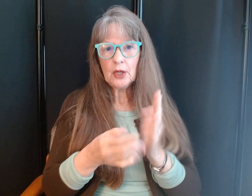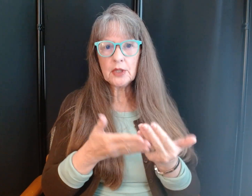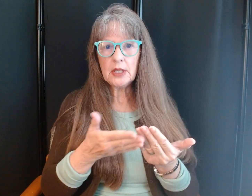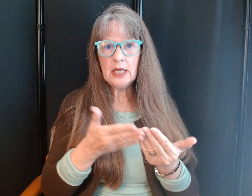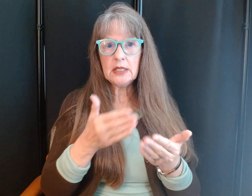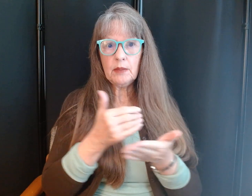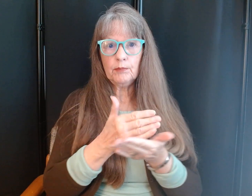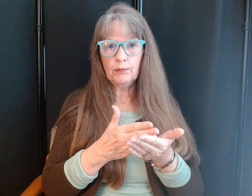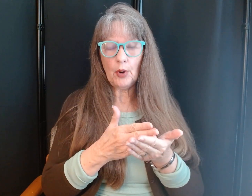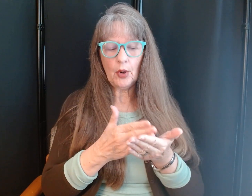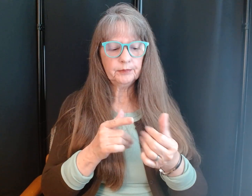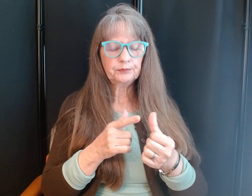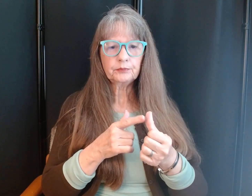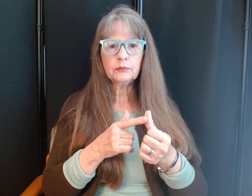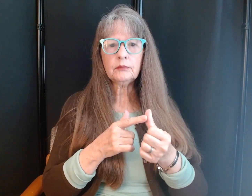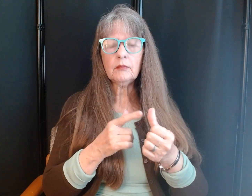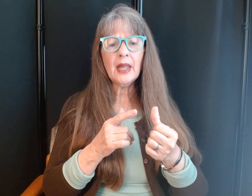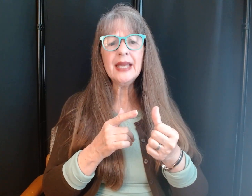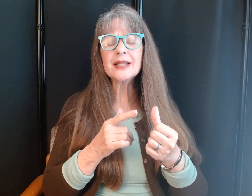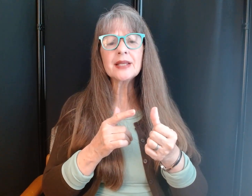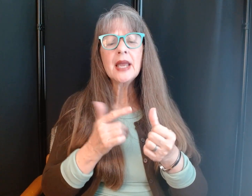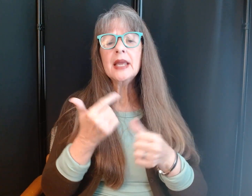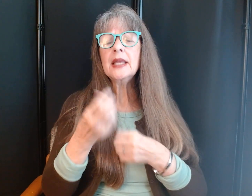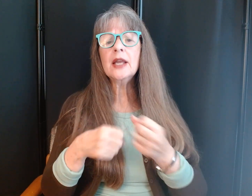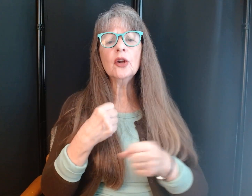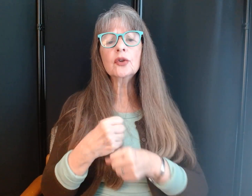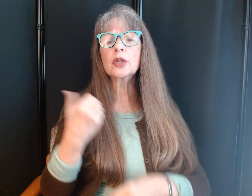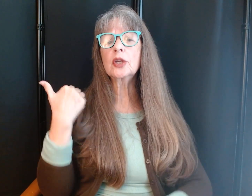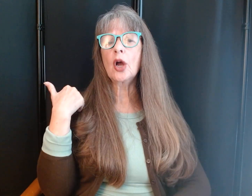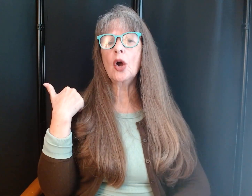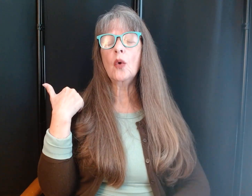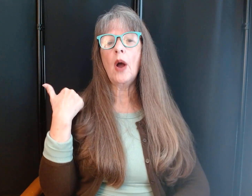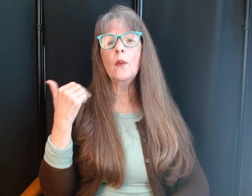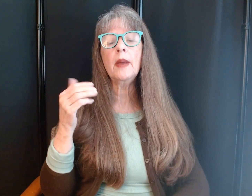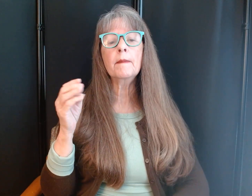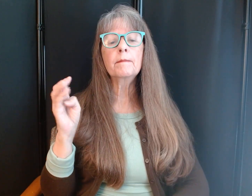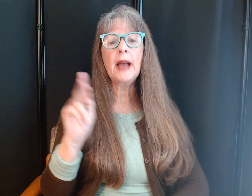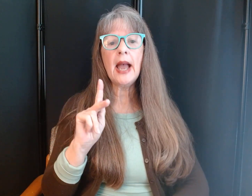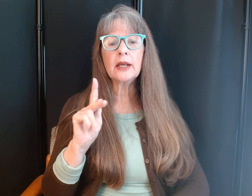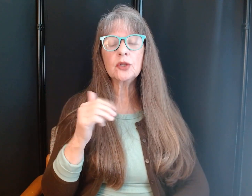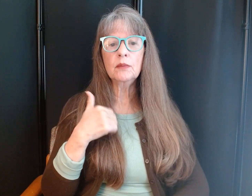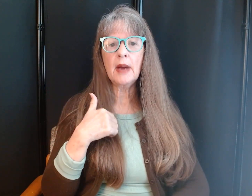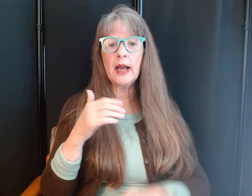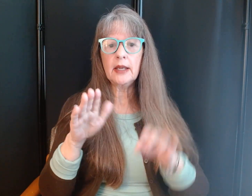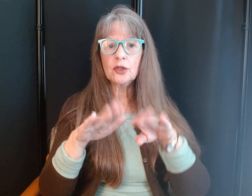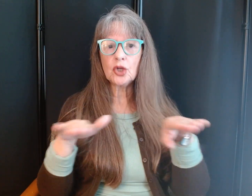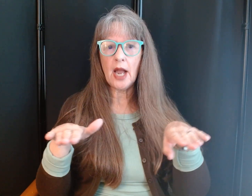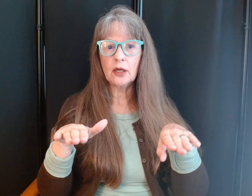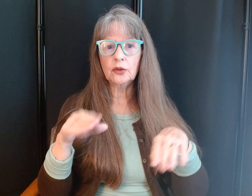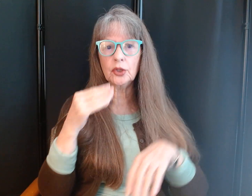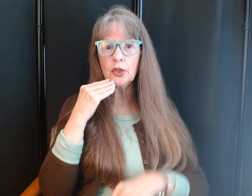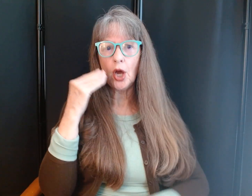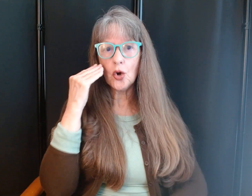an easy part is years ago, I went back to my childhood